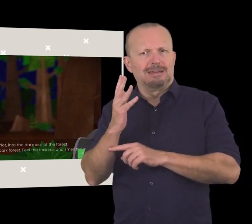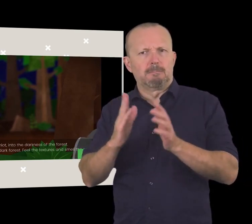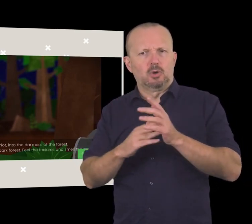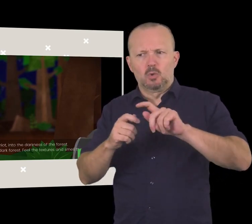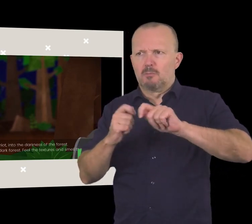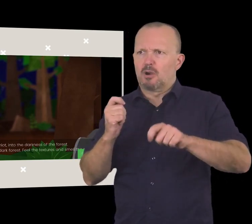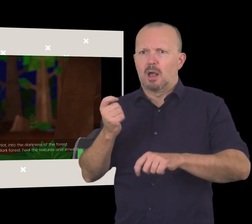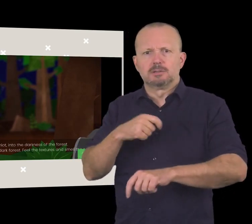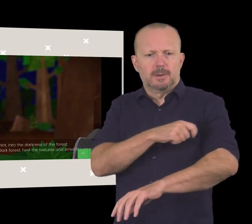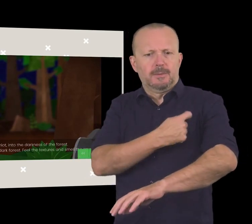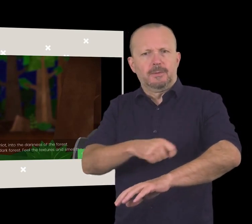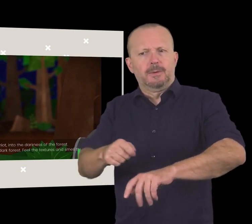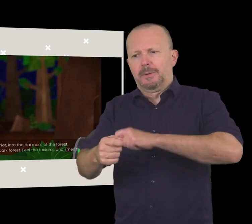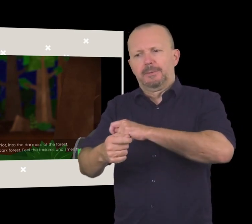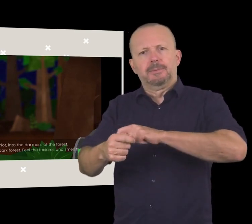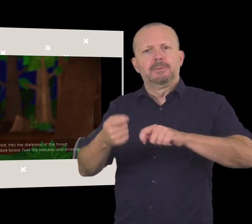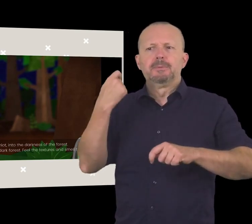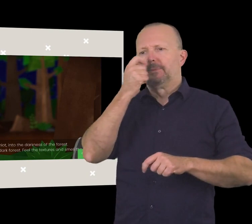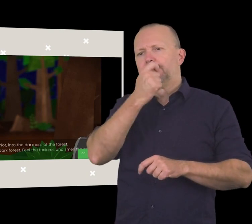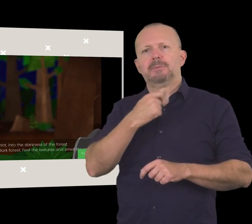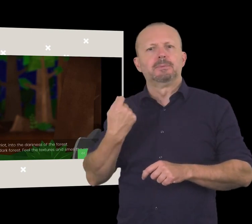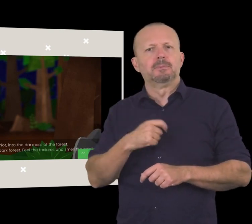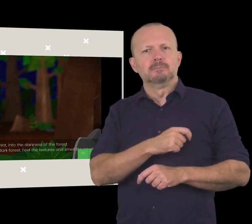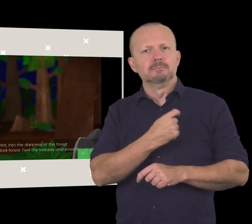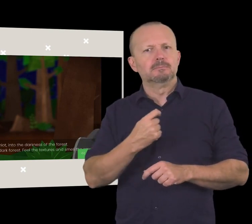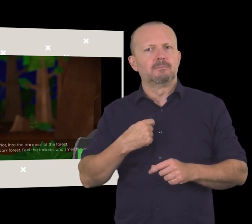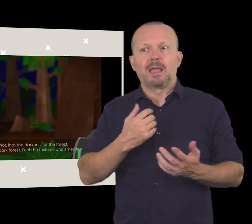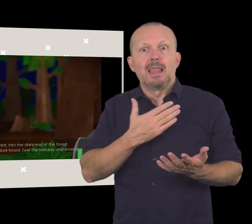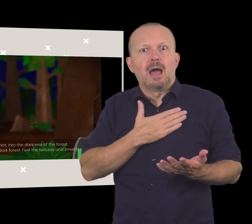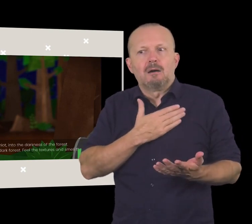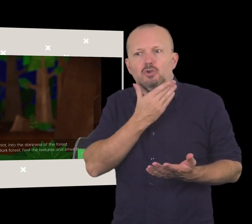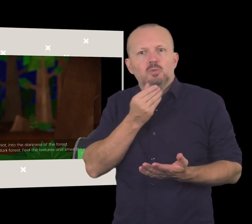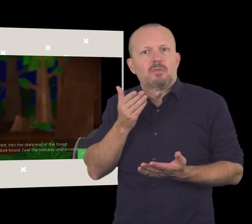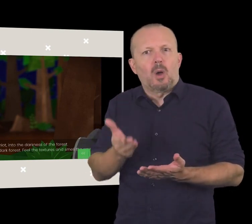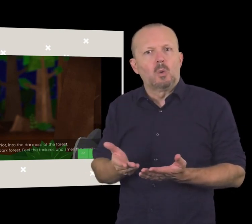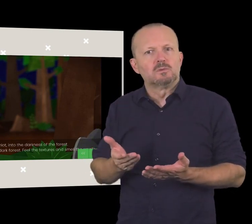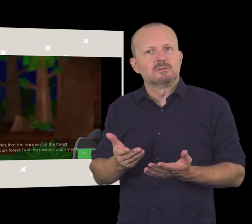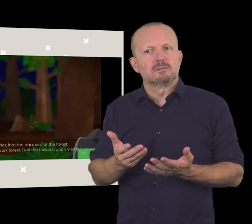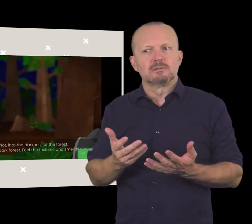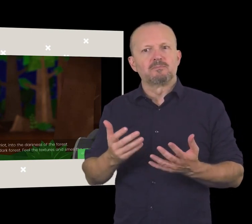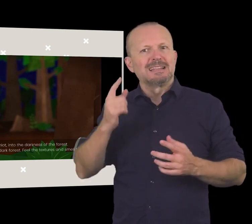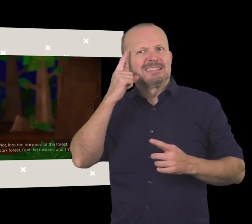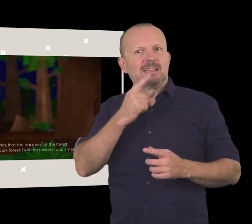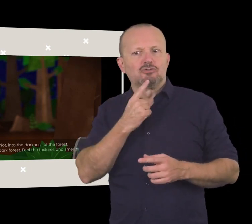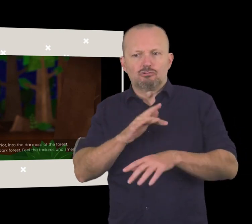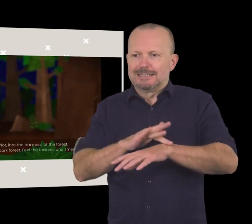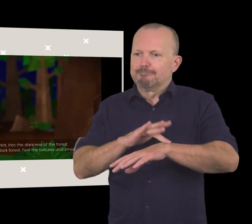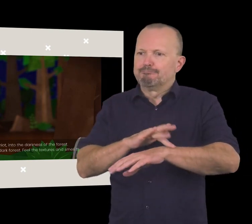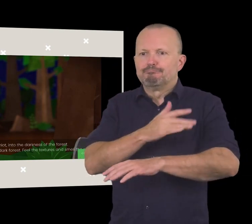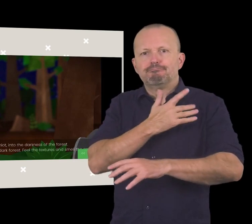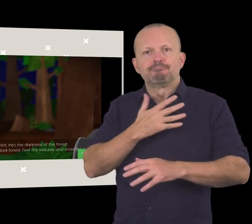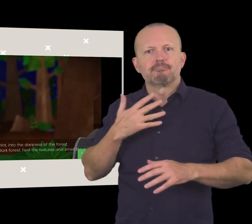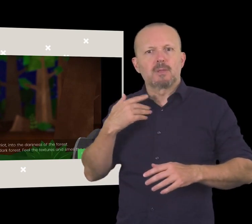multi-sensory things. And I really love to use these little bits of manuka to just